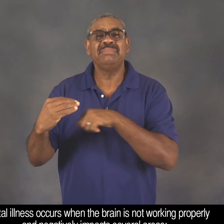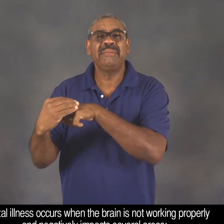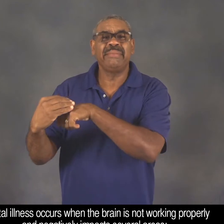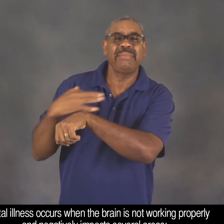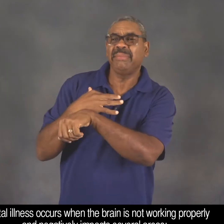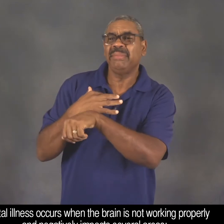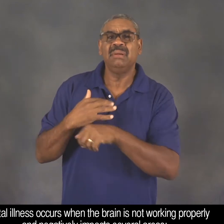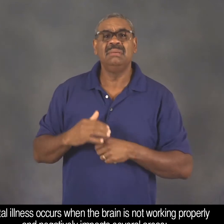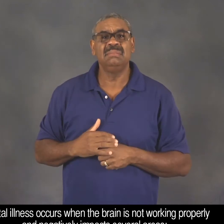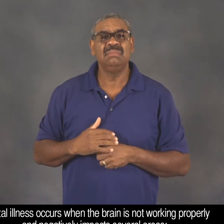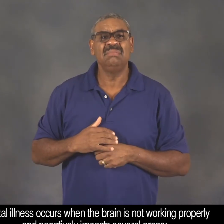areas.